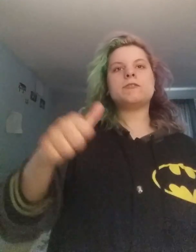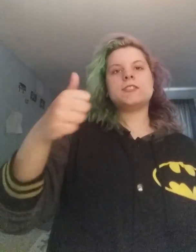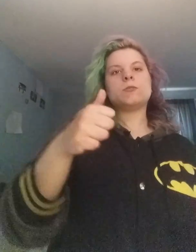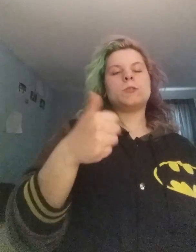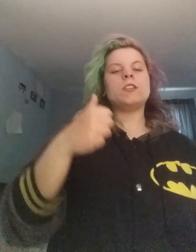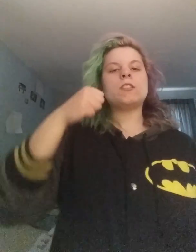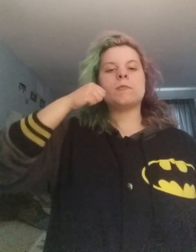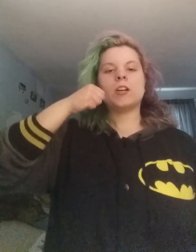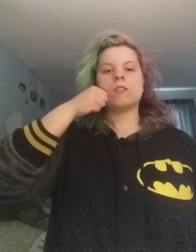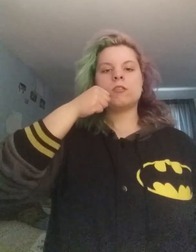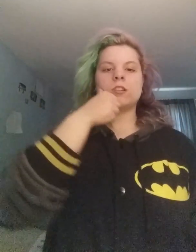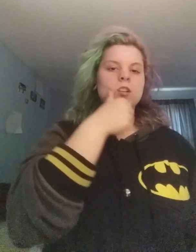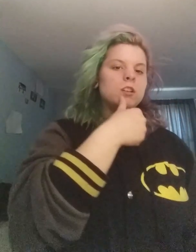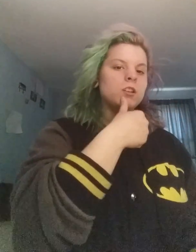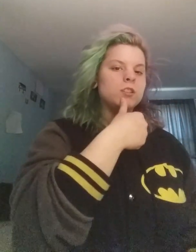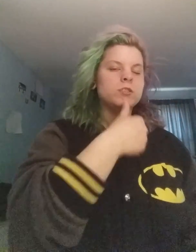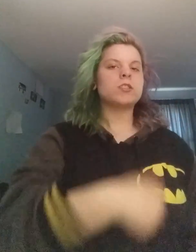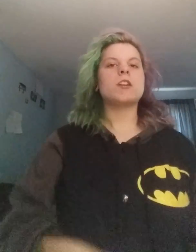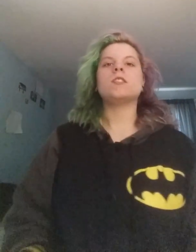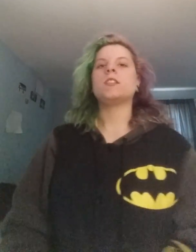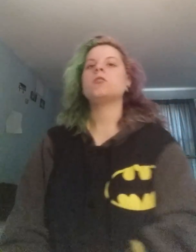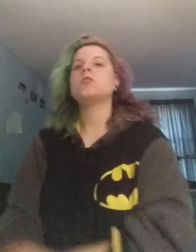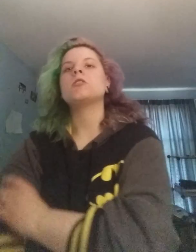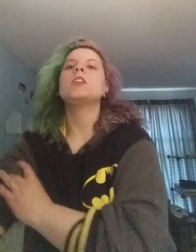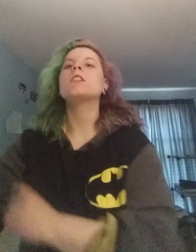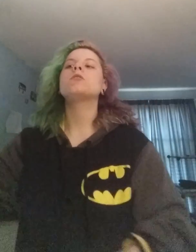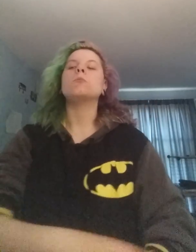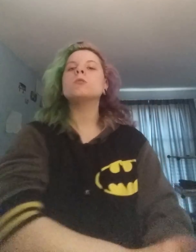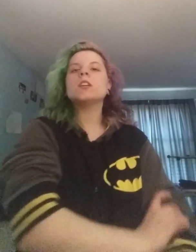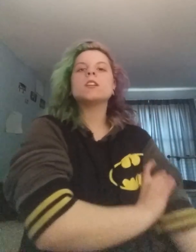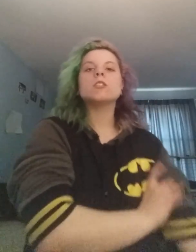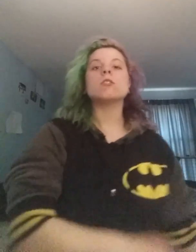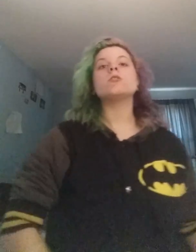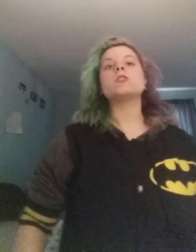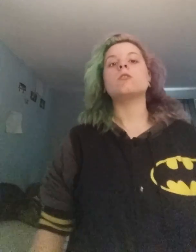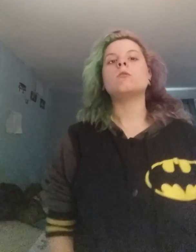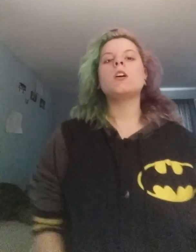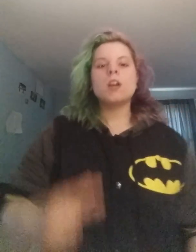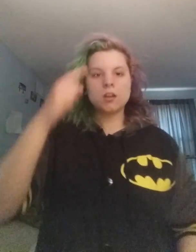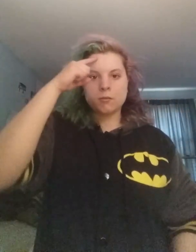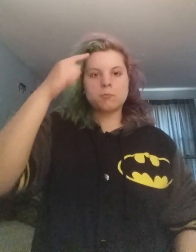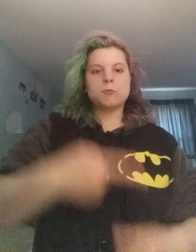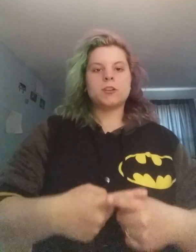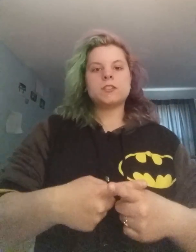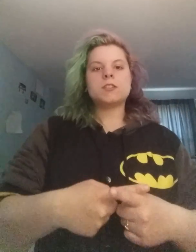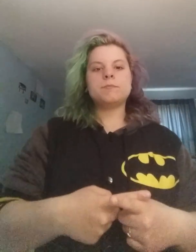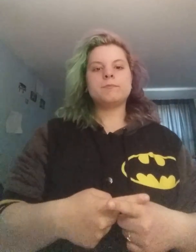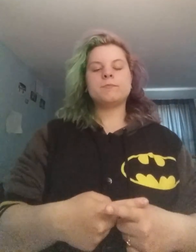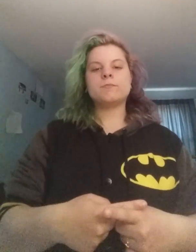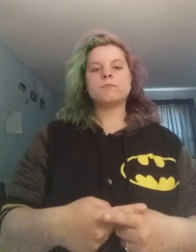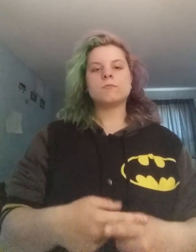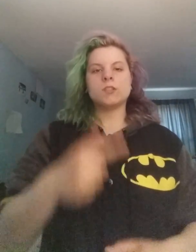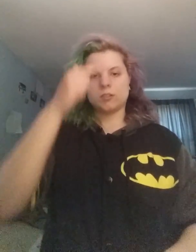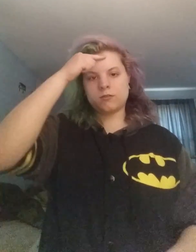fist with the thumb out and then slide it against your cheek so boy and girl so brother no